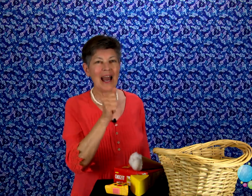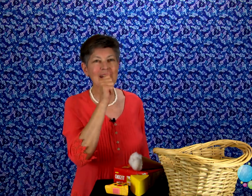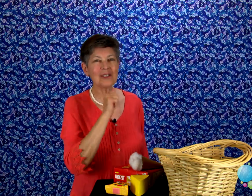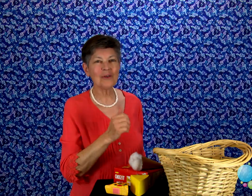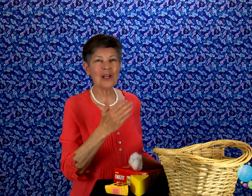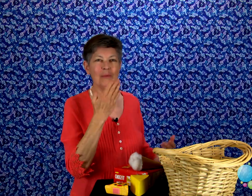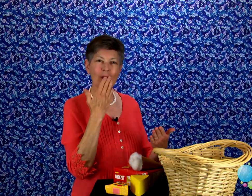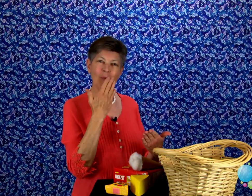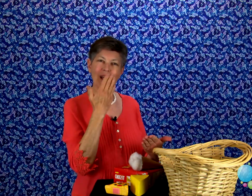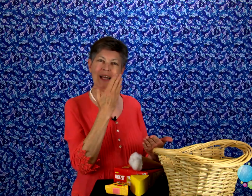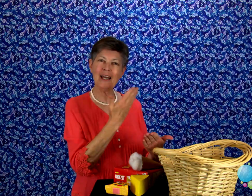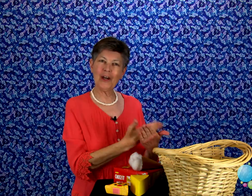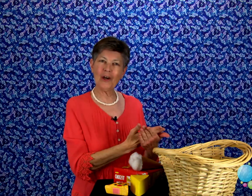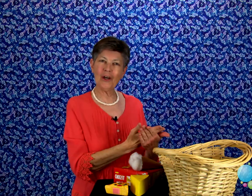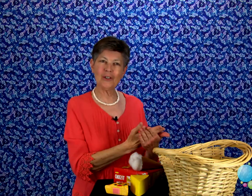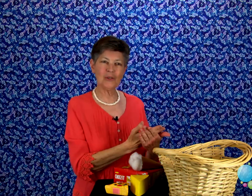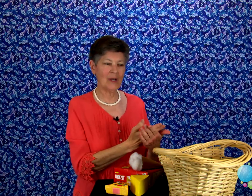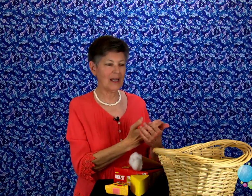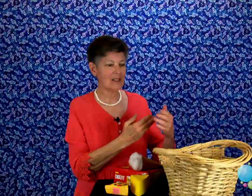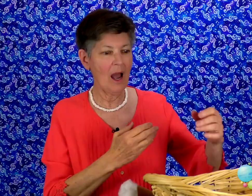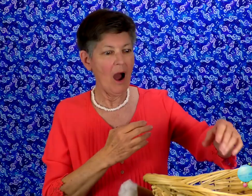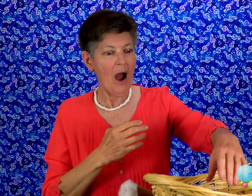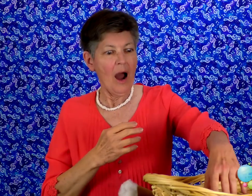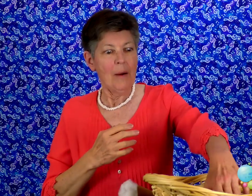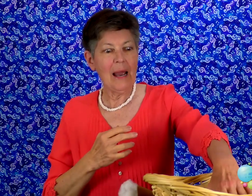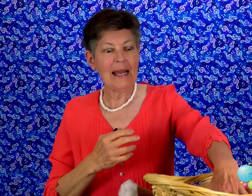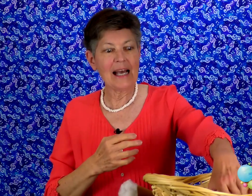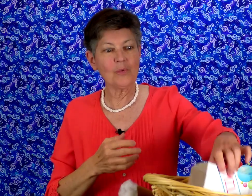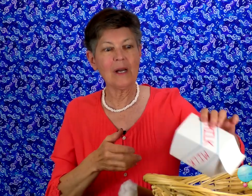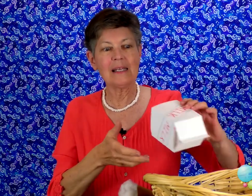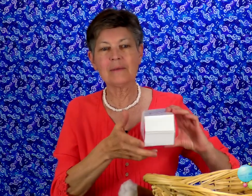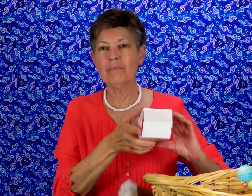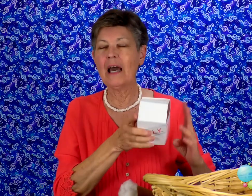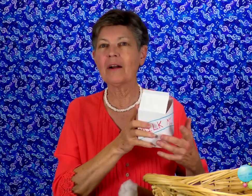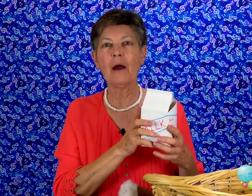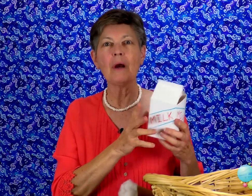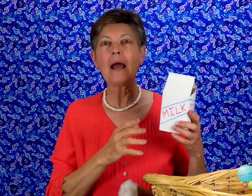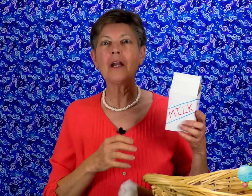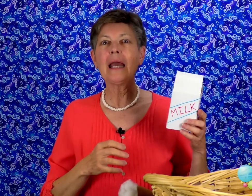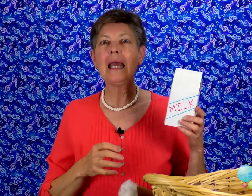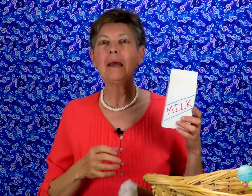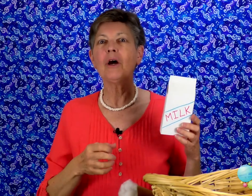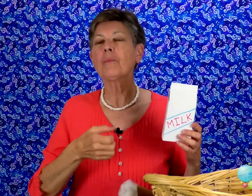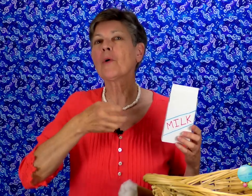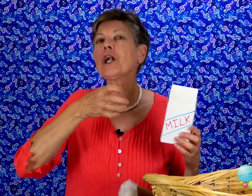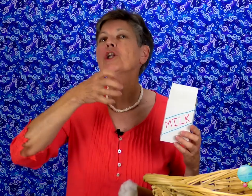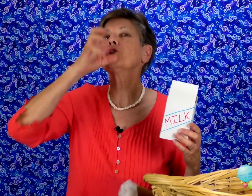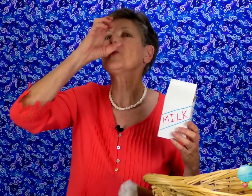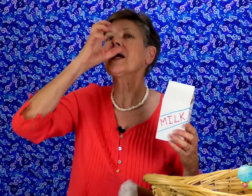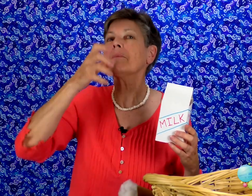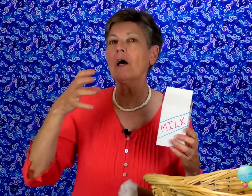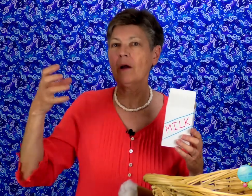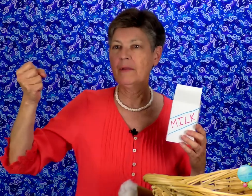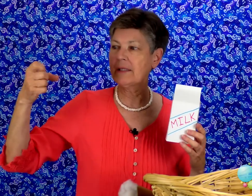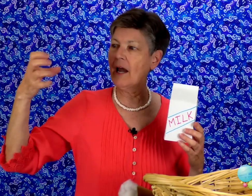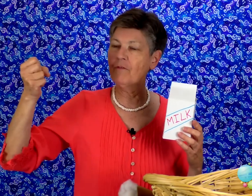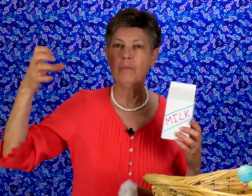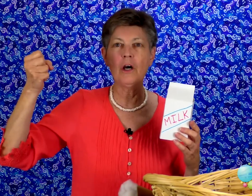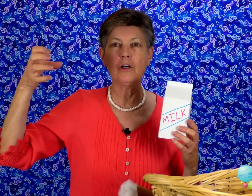ice cream, a really good treat My last one is milk Now we're not going to eat milk But we're going to drink milk And the sign for milk,